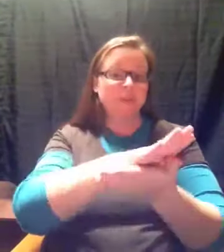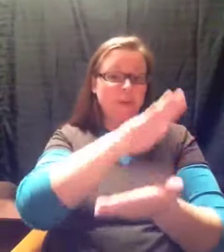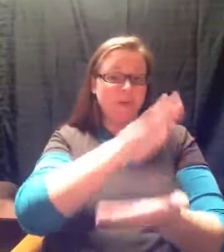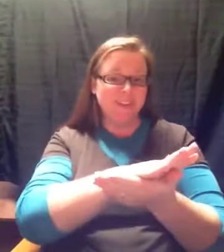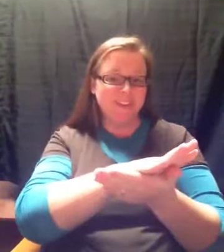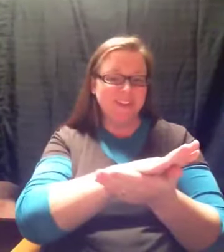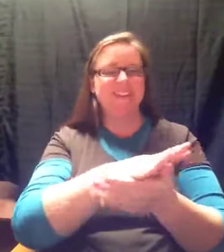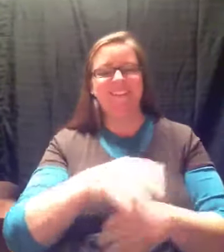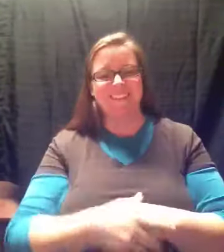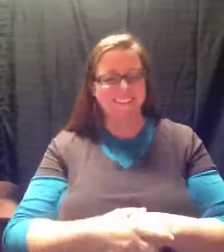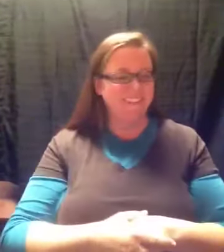School.